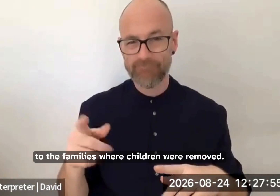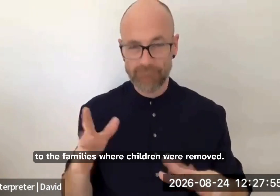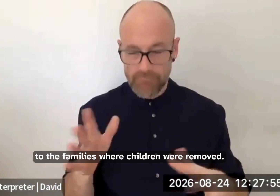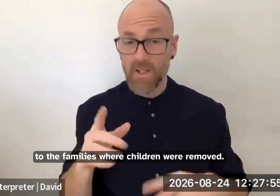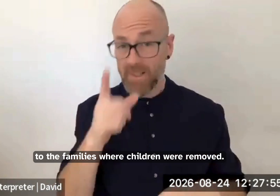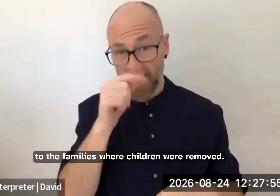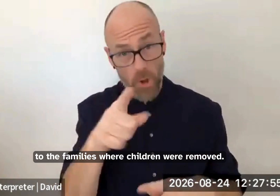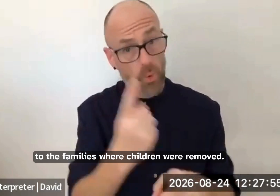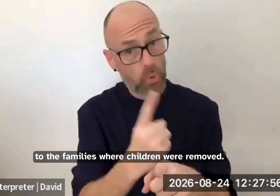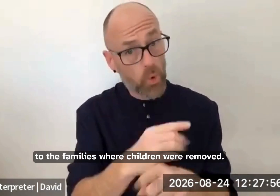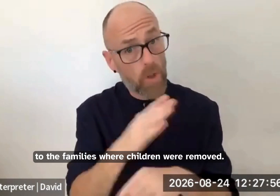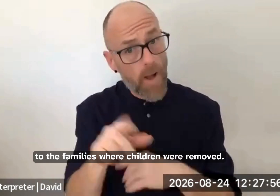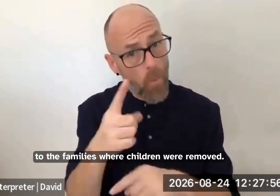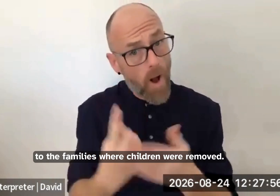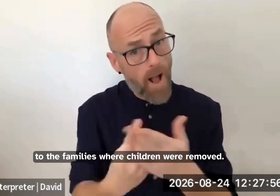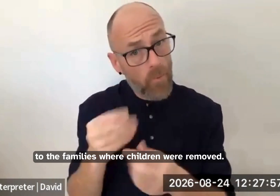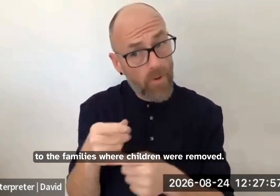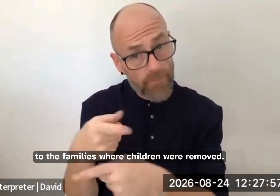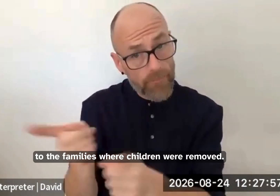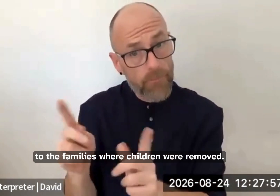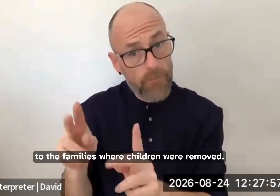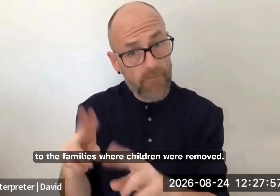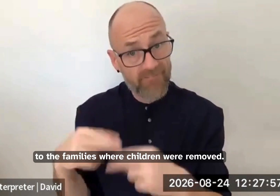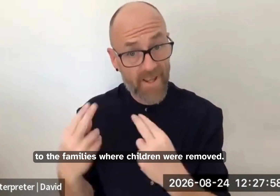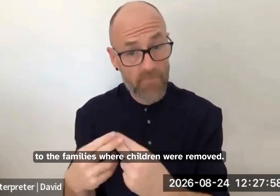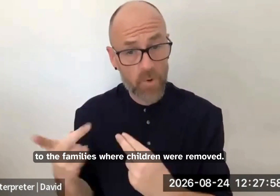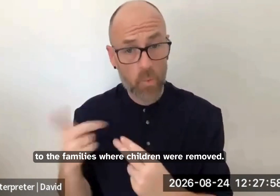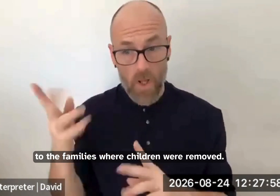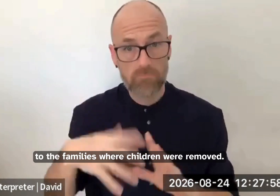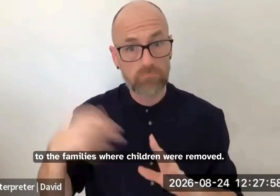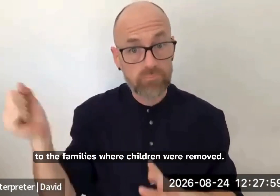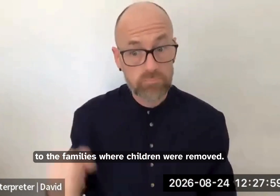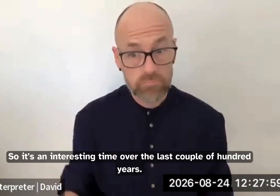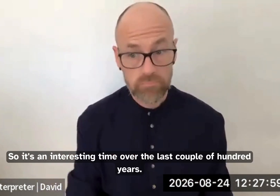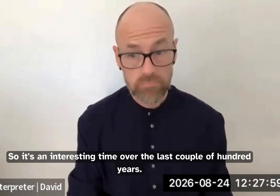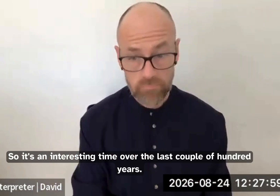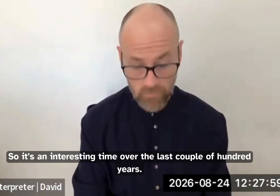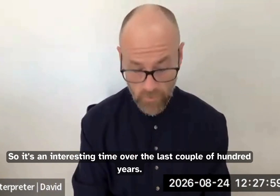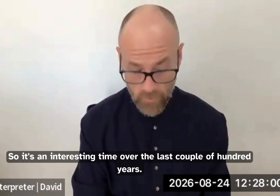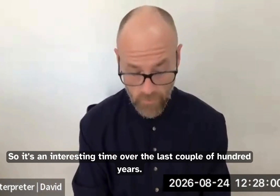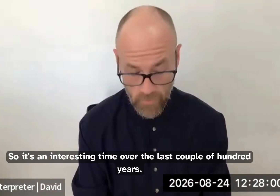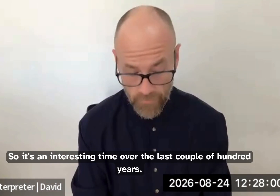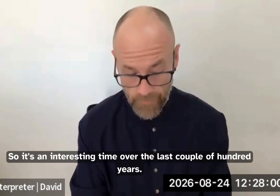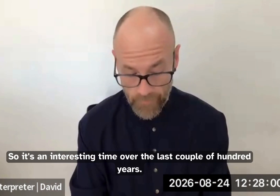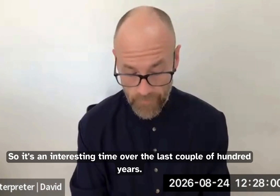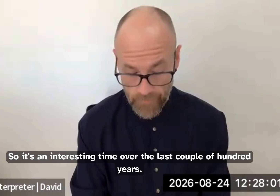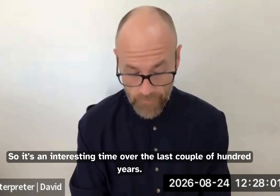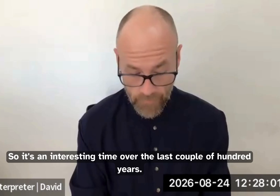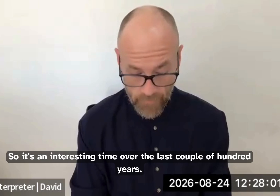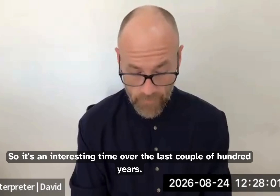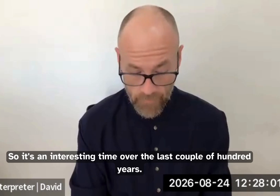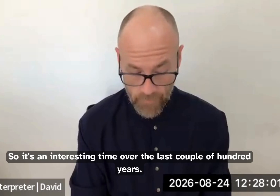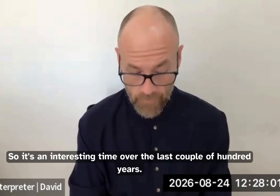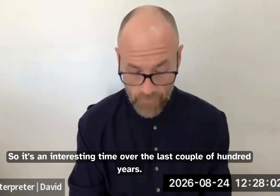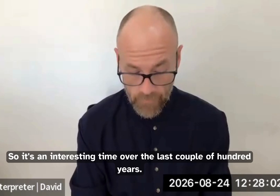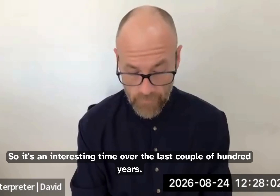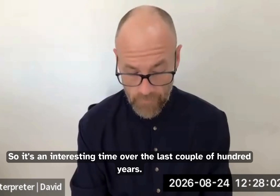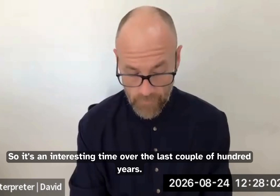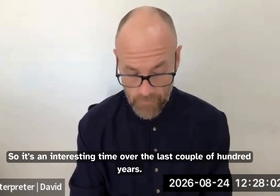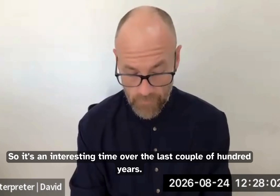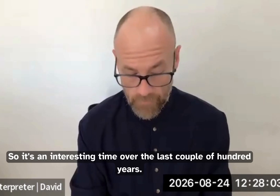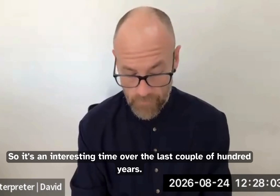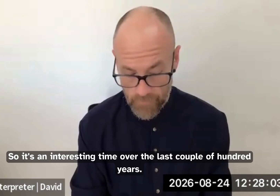happened to the families where children were removed. So it's an interesting time over the